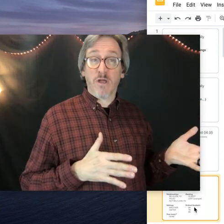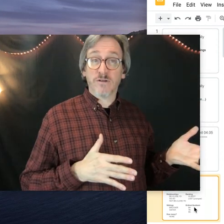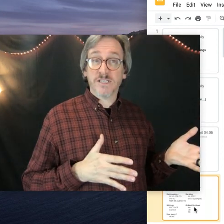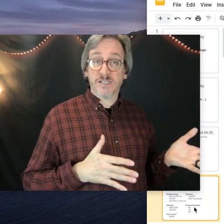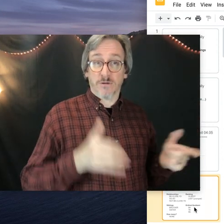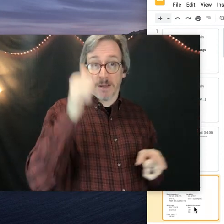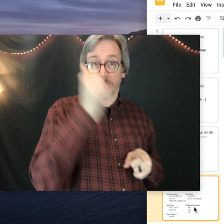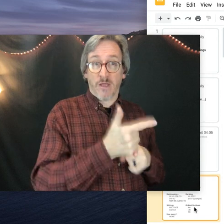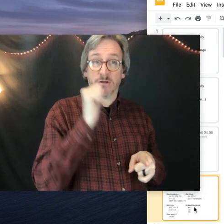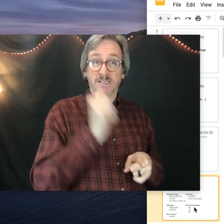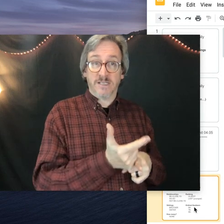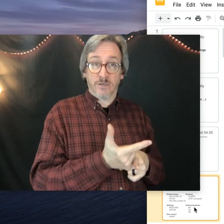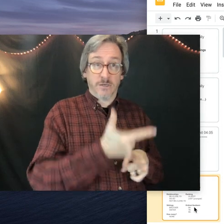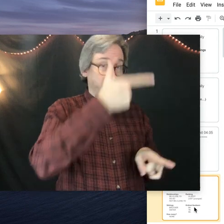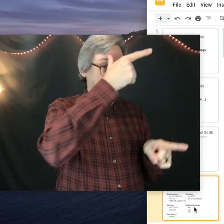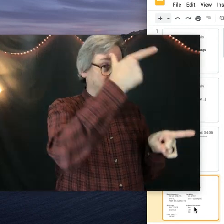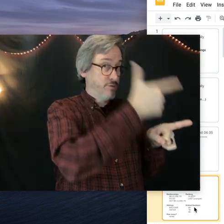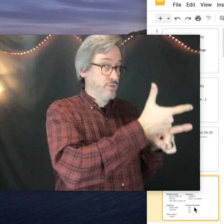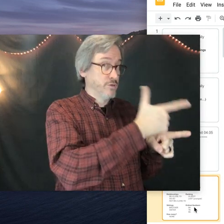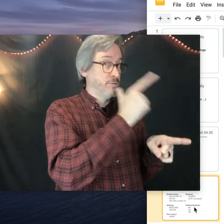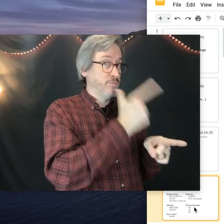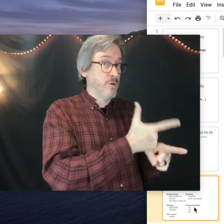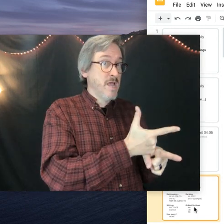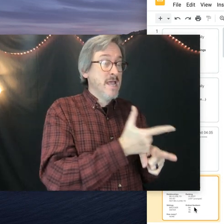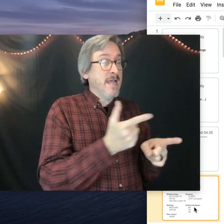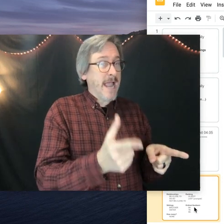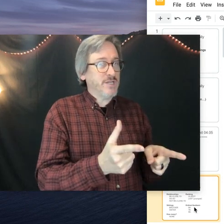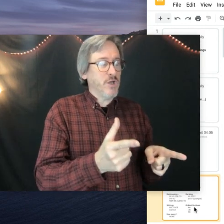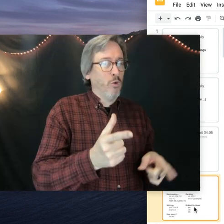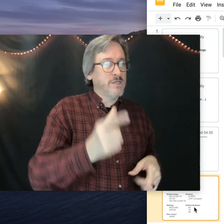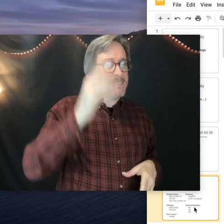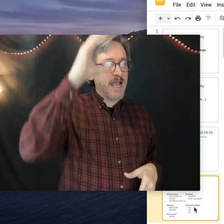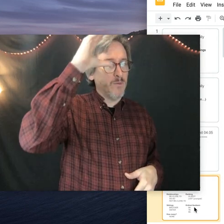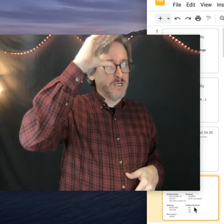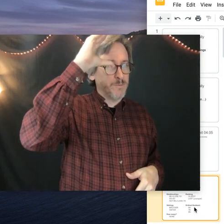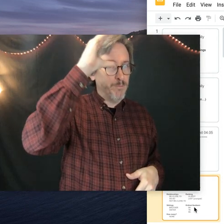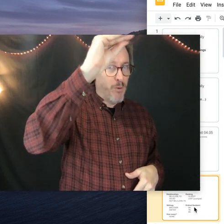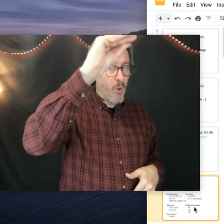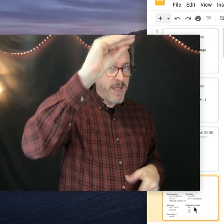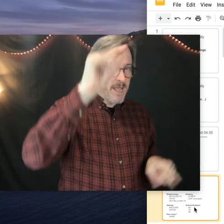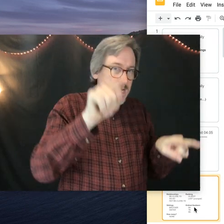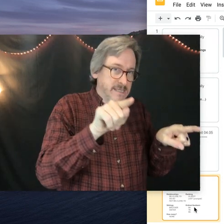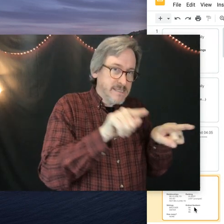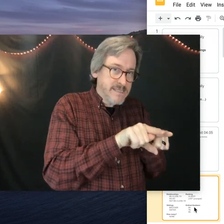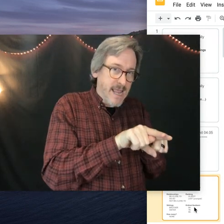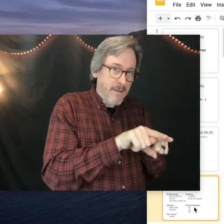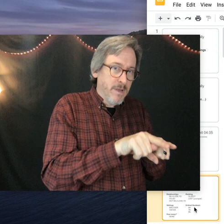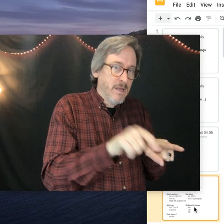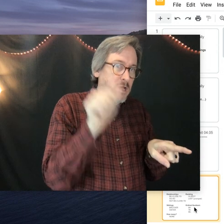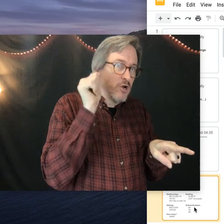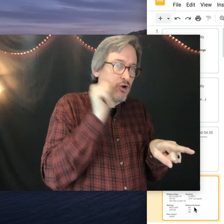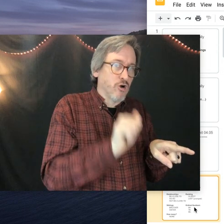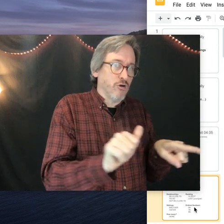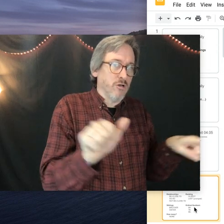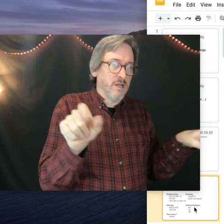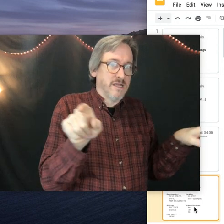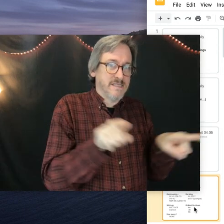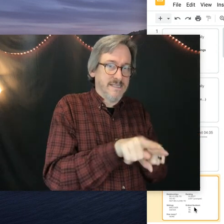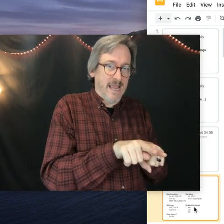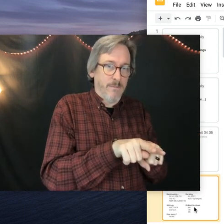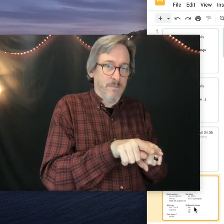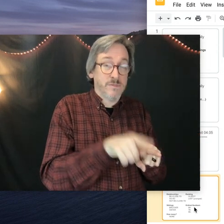did brother and sister, right? Brother, sister. Actually, the old sign was boy, same,